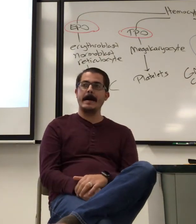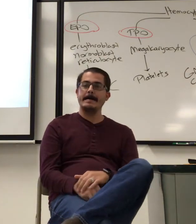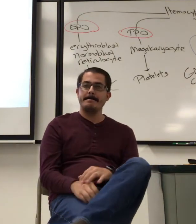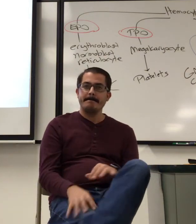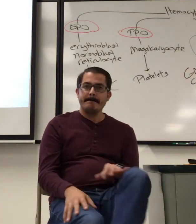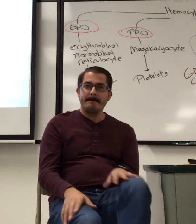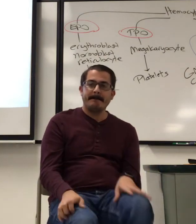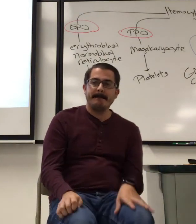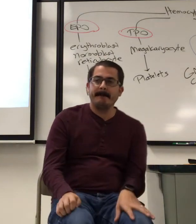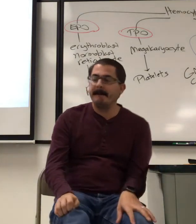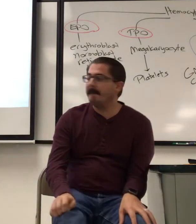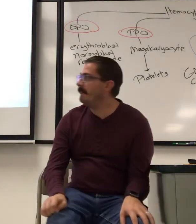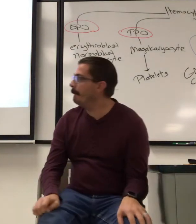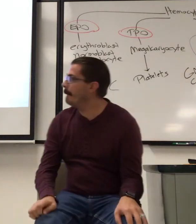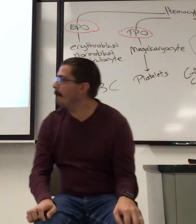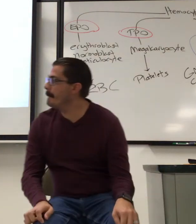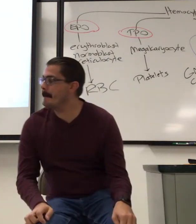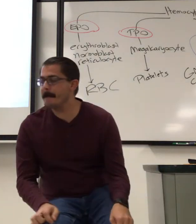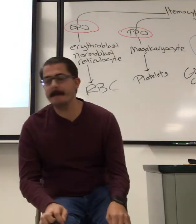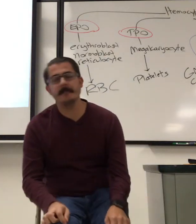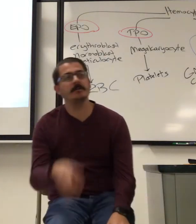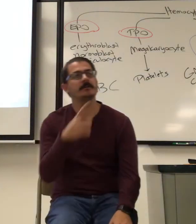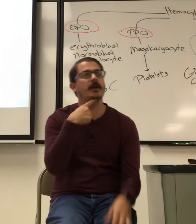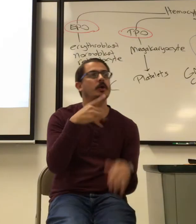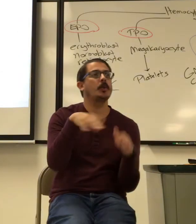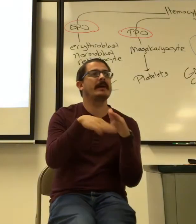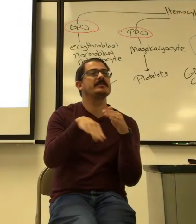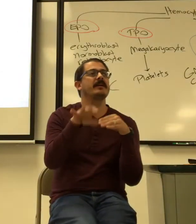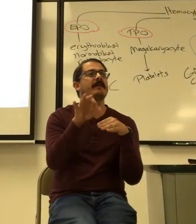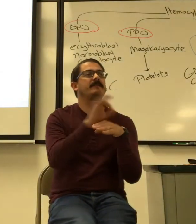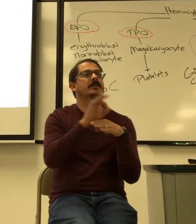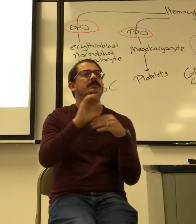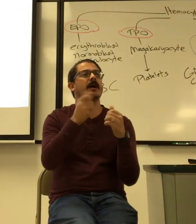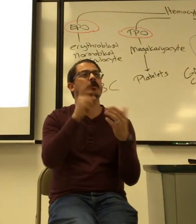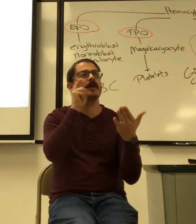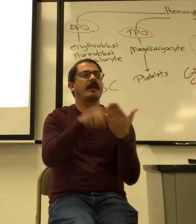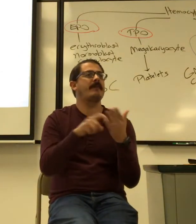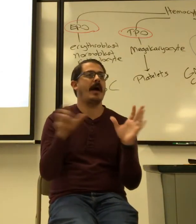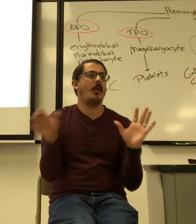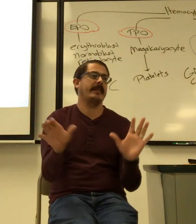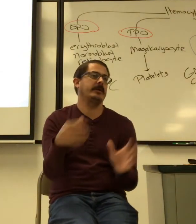Okay, well, let me give you some basic functions on how to identify and what they do.